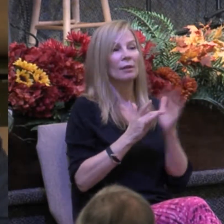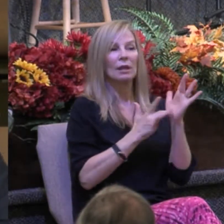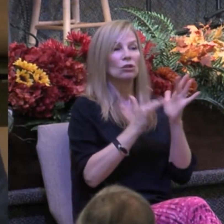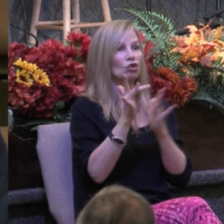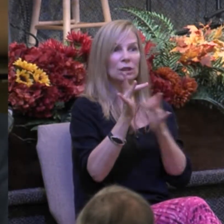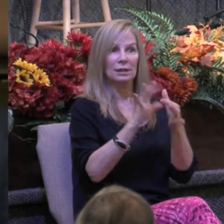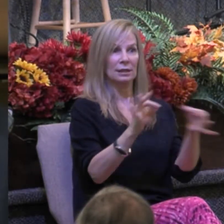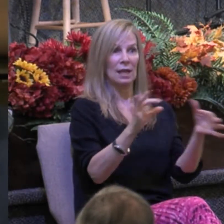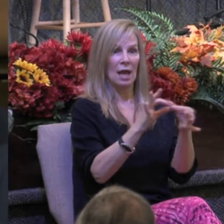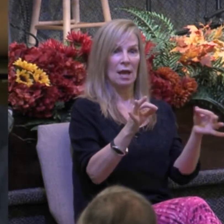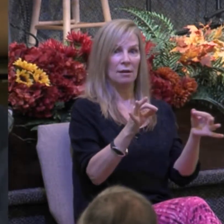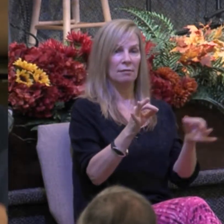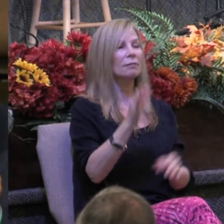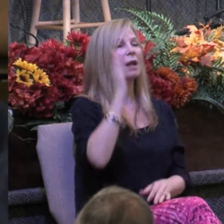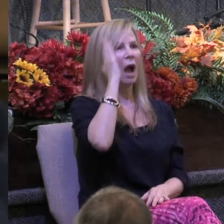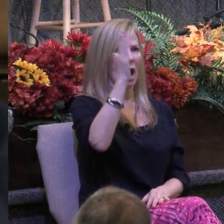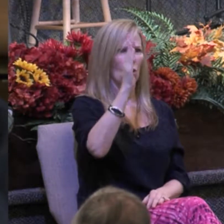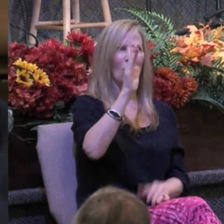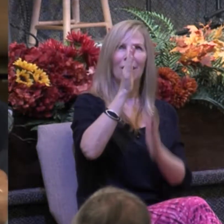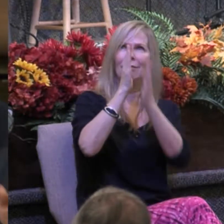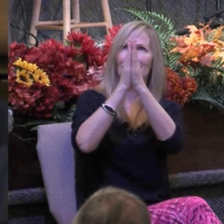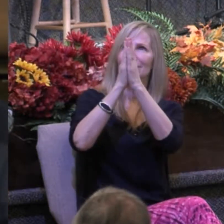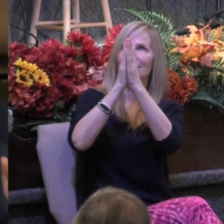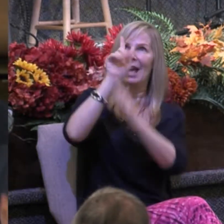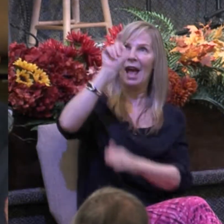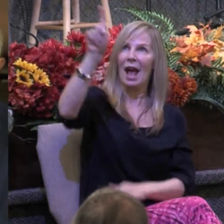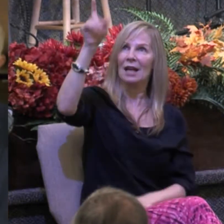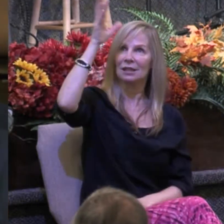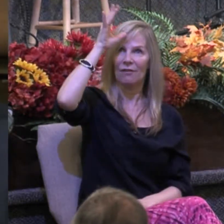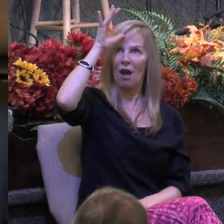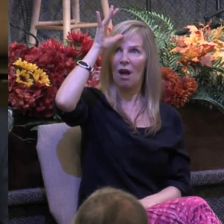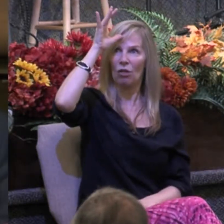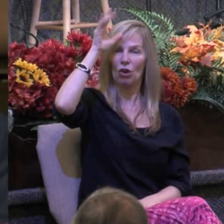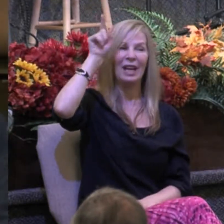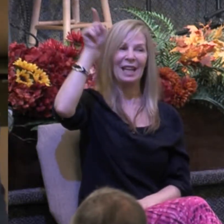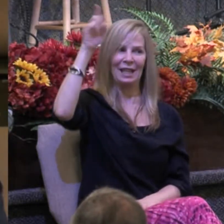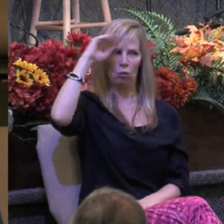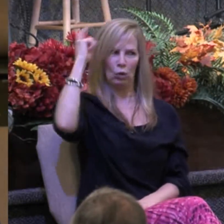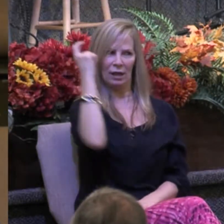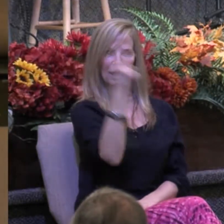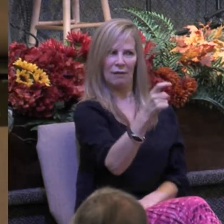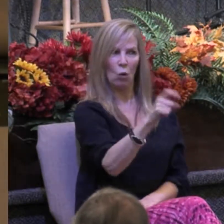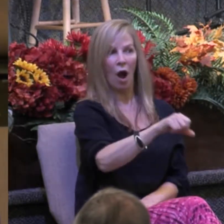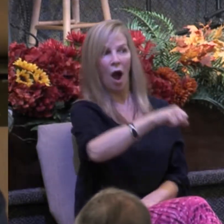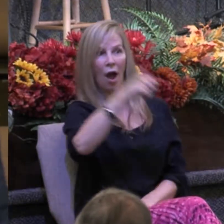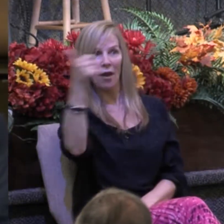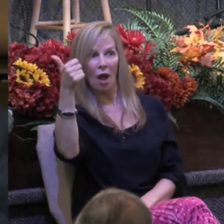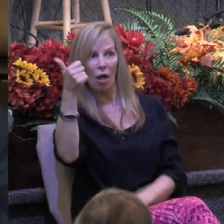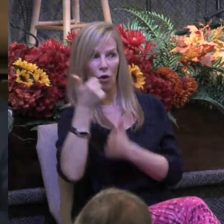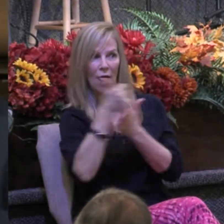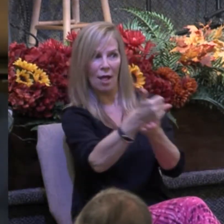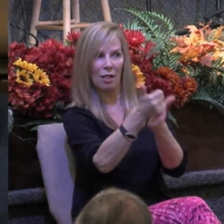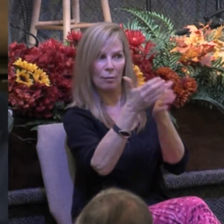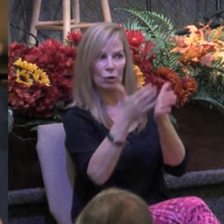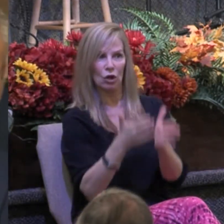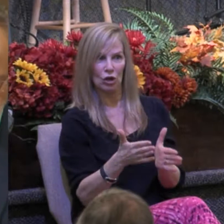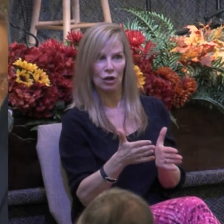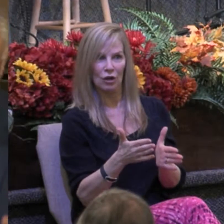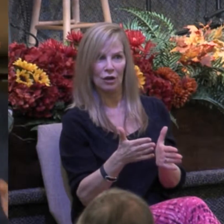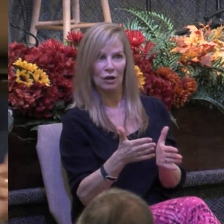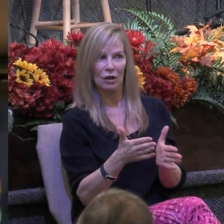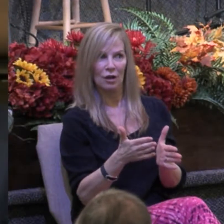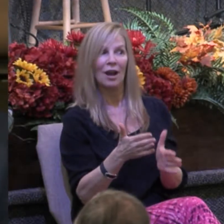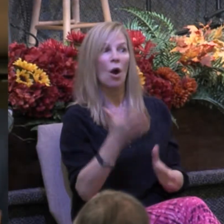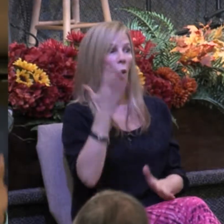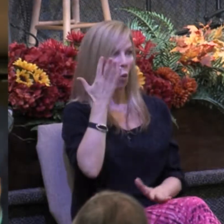said, "I will ask the Father, and he will give you another helper, that he